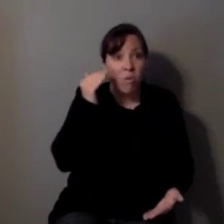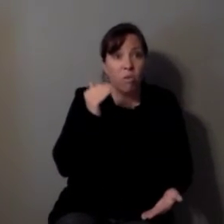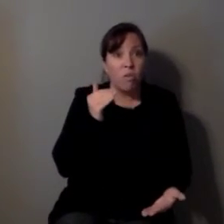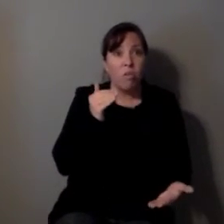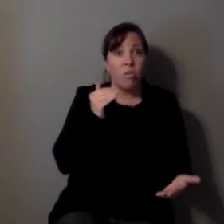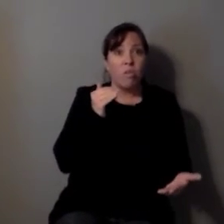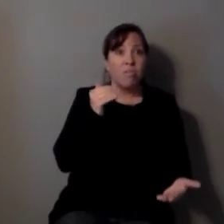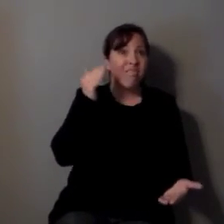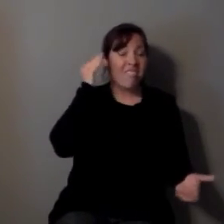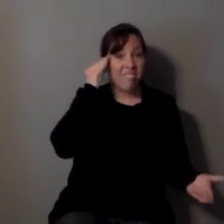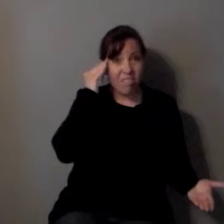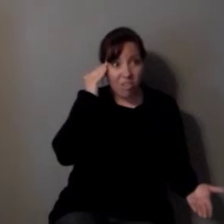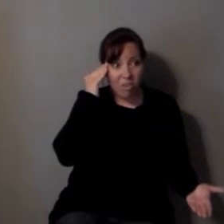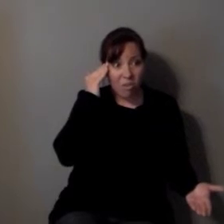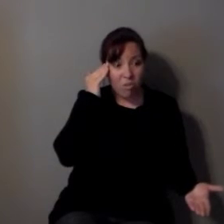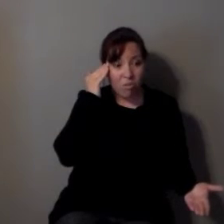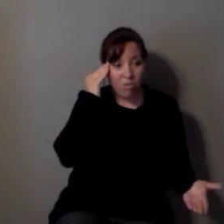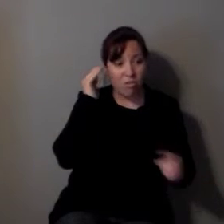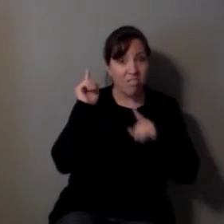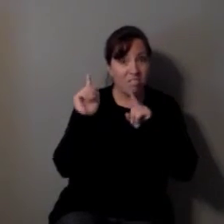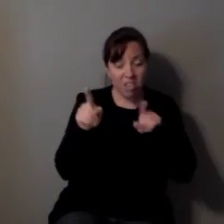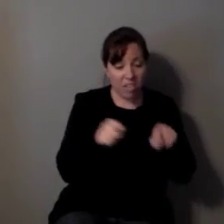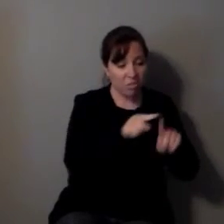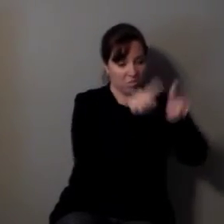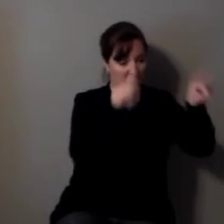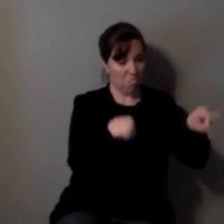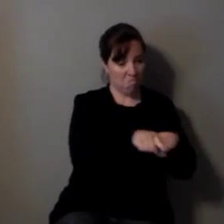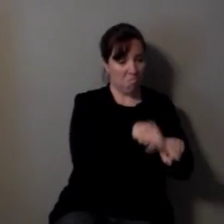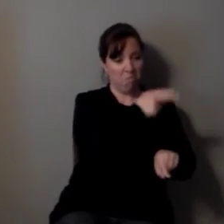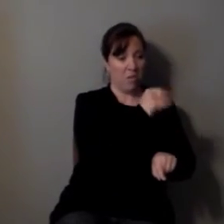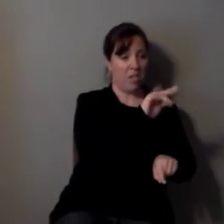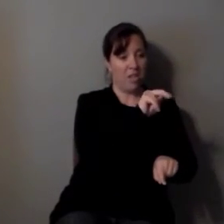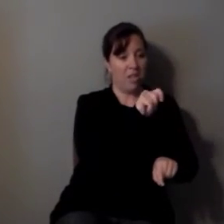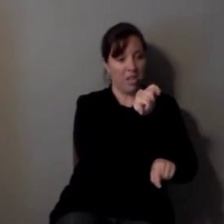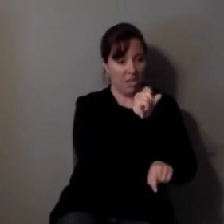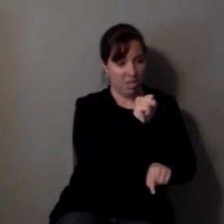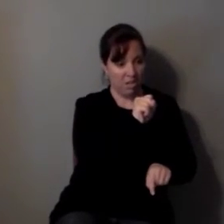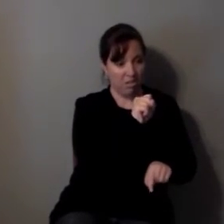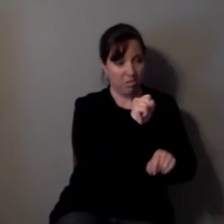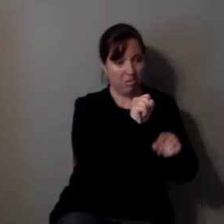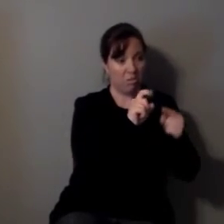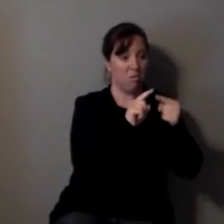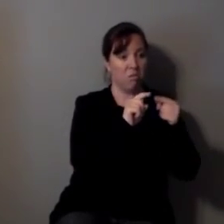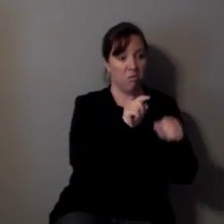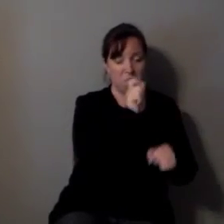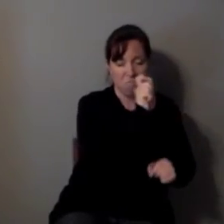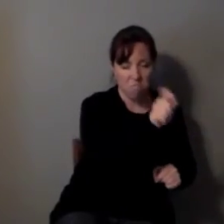circles. Or if you want to do it on your own so you get the problem right, you can draw the circles, or you can draw a number line